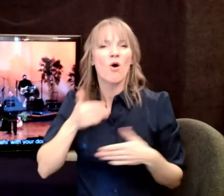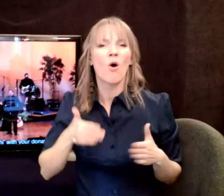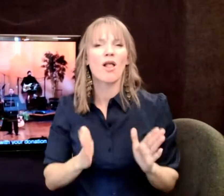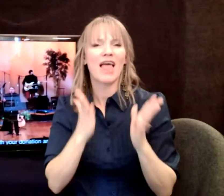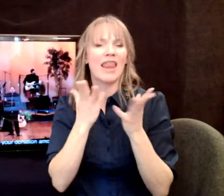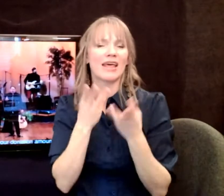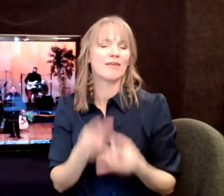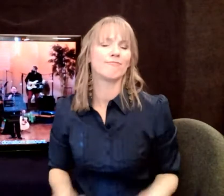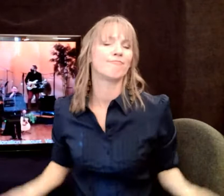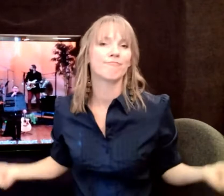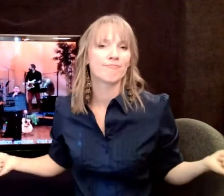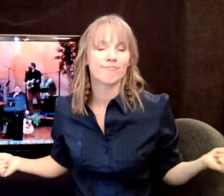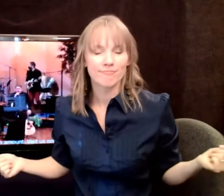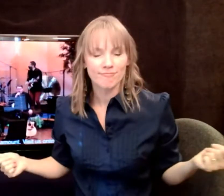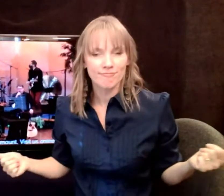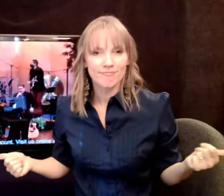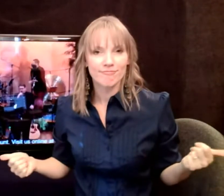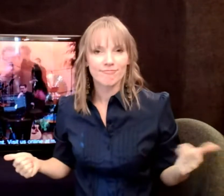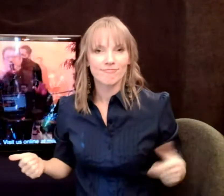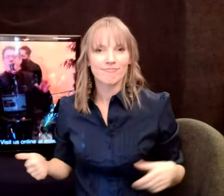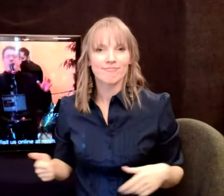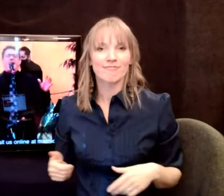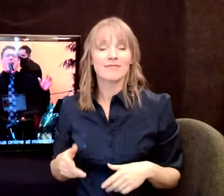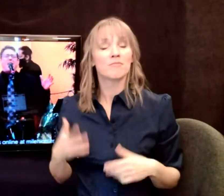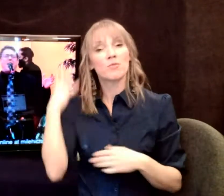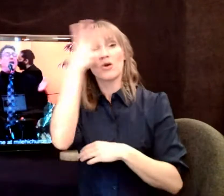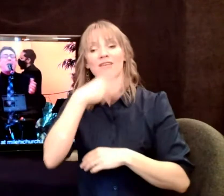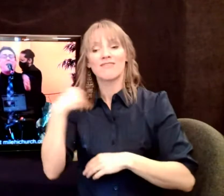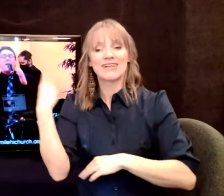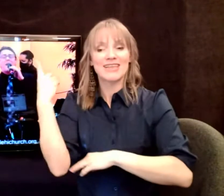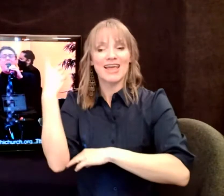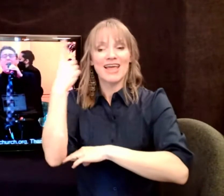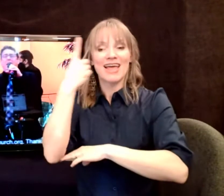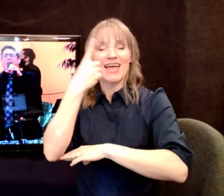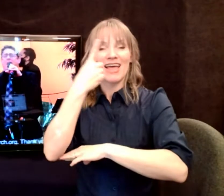day. It's a beautiful day.